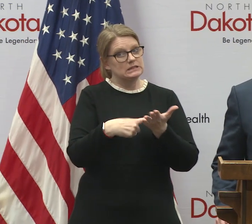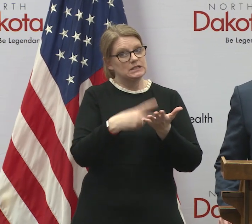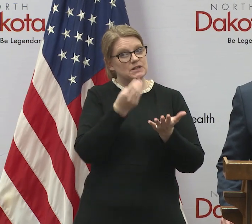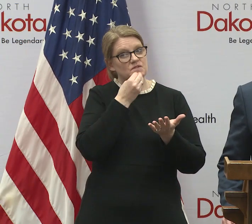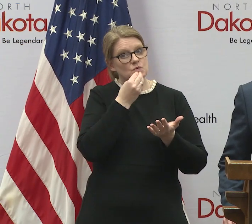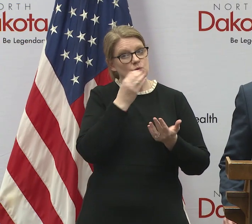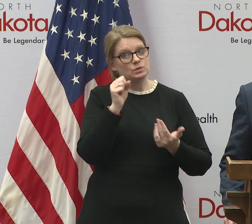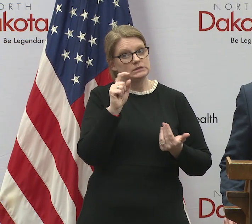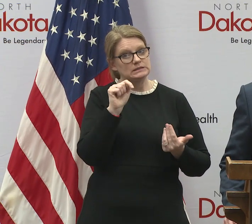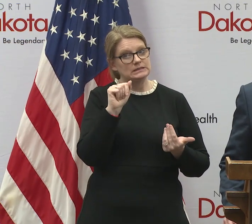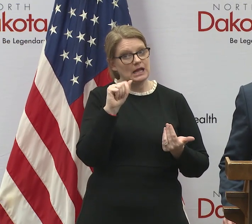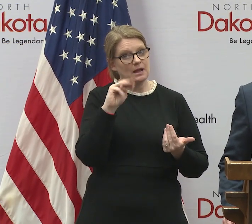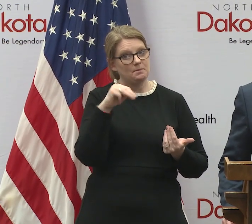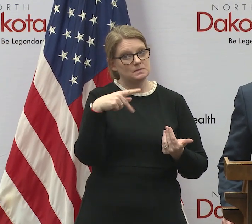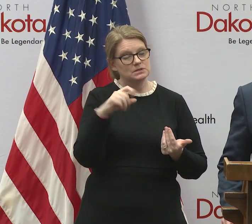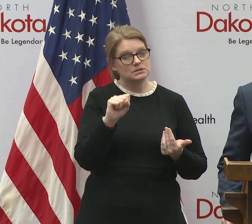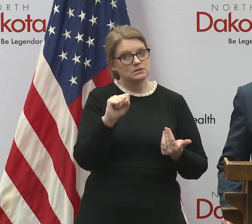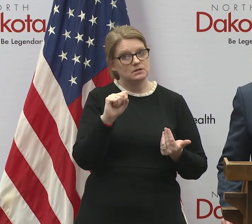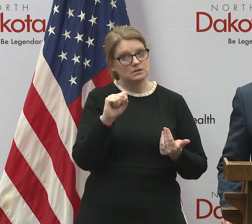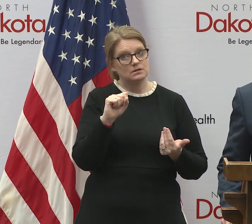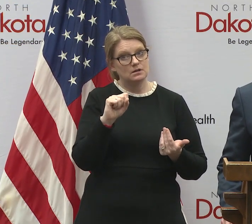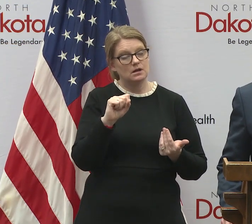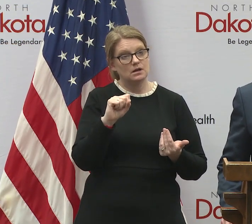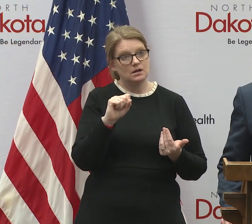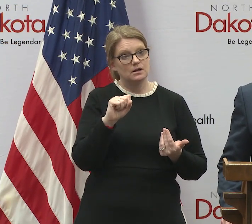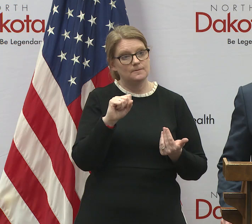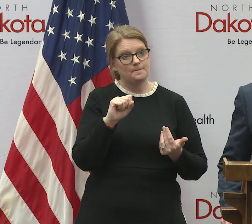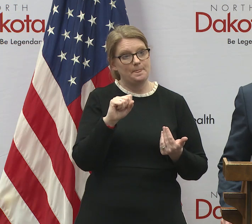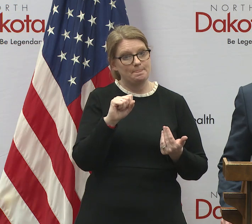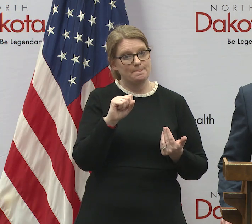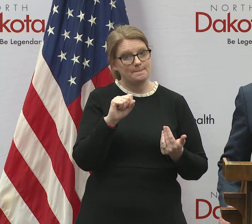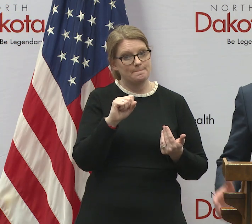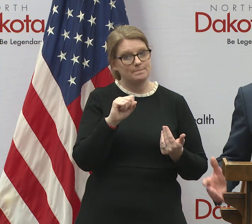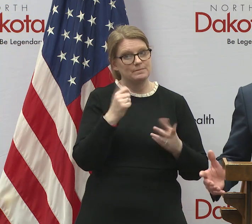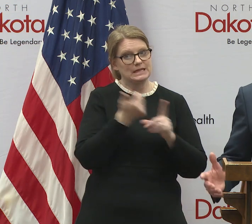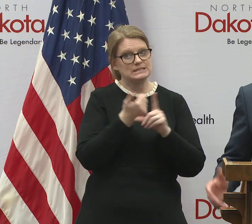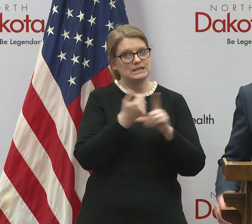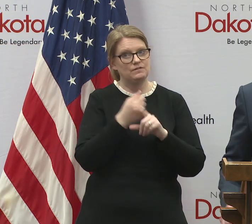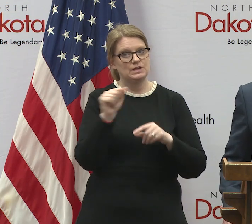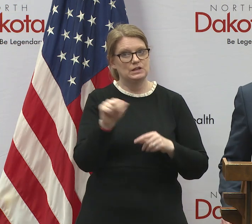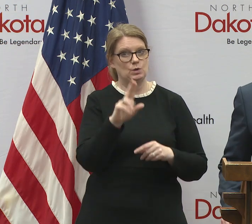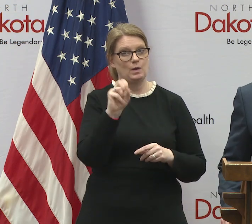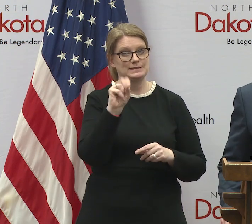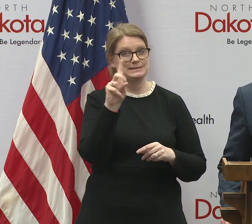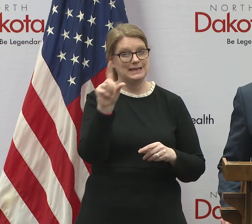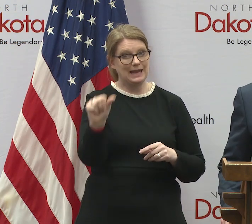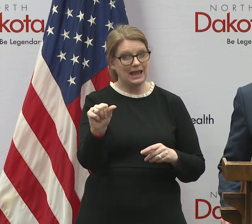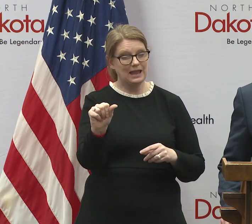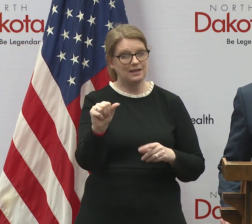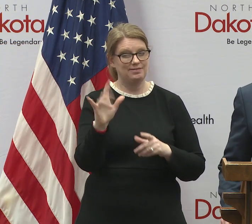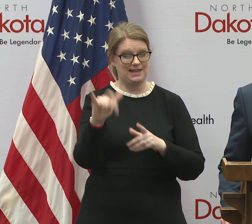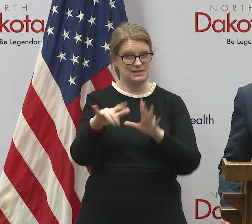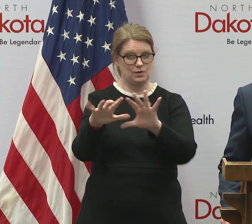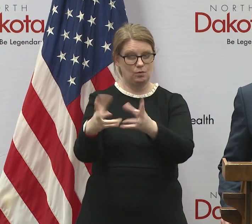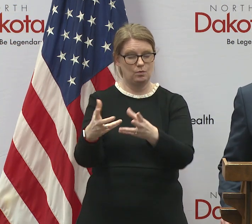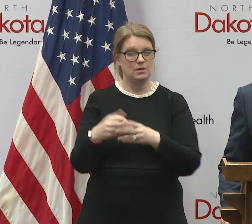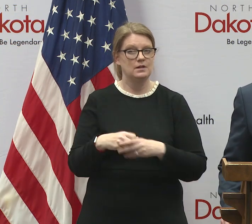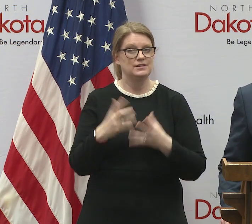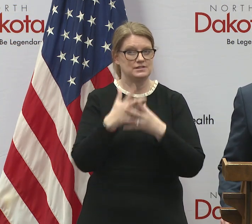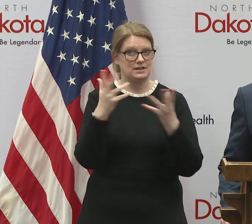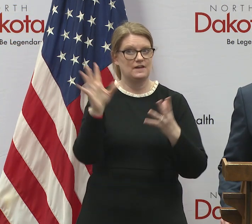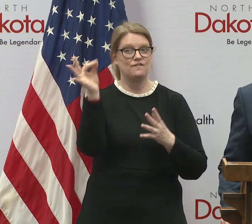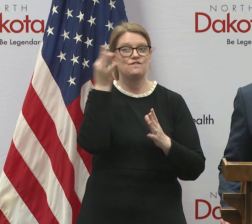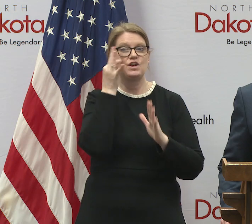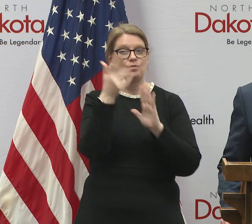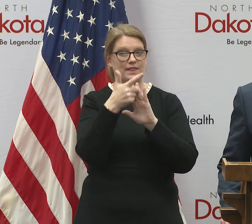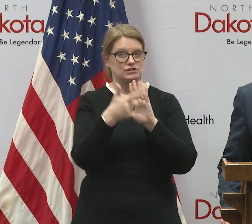food stamps, and that's run through, the USDA is the group that does that. There's a bunch of federal